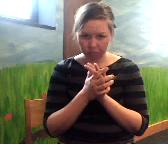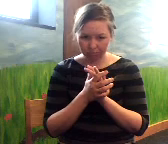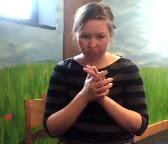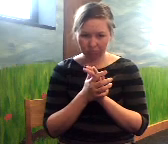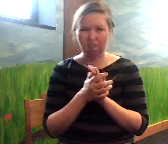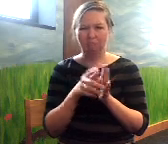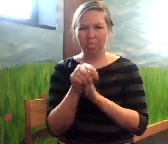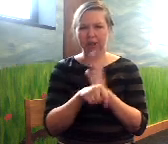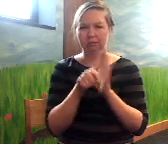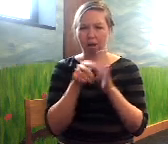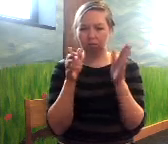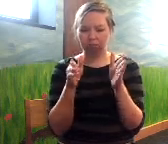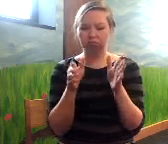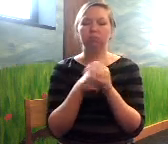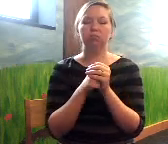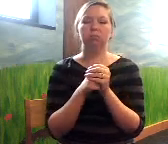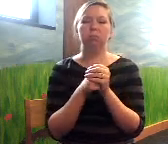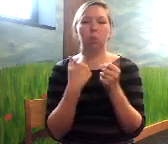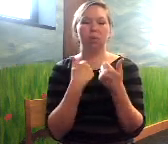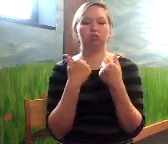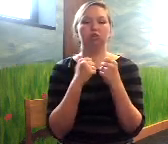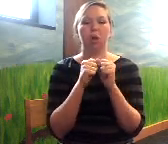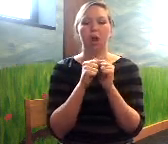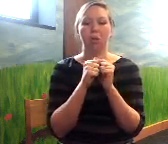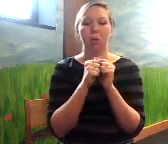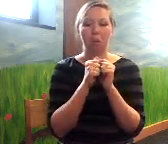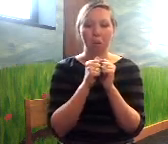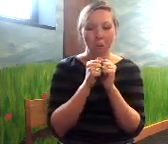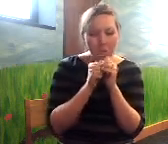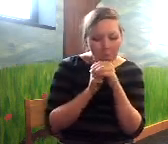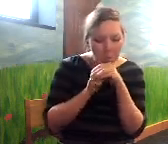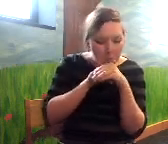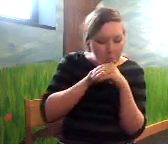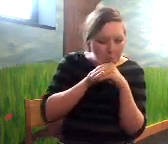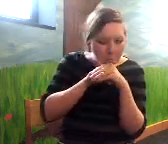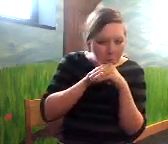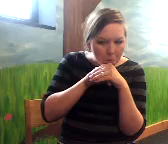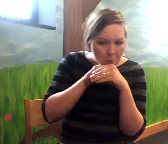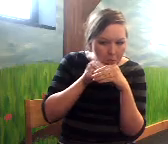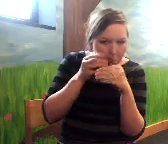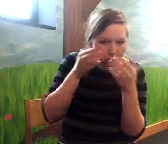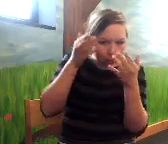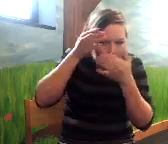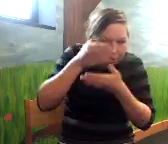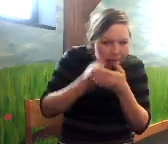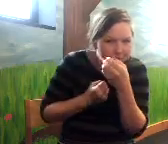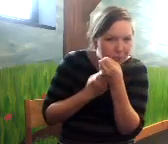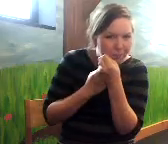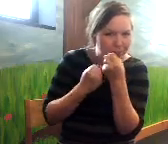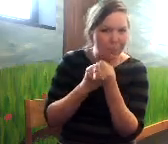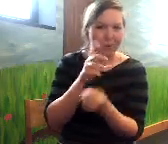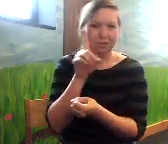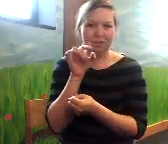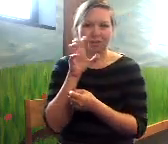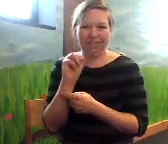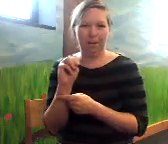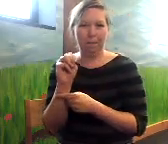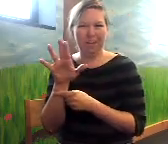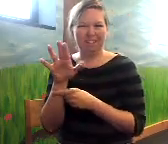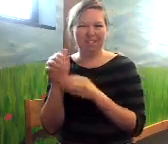in with a new president, and again, this concept of incrementalism we start to play out here. So JFK comes into office. He's